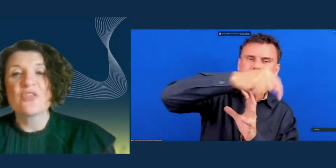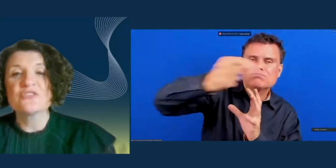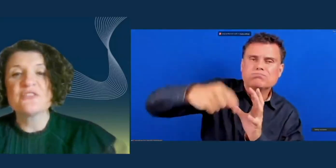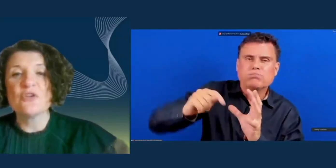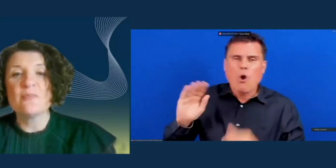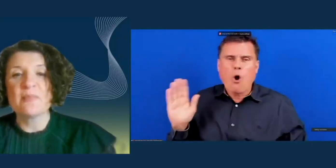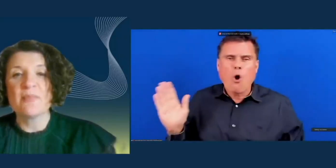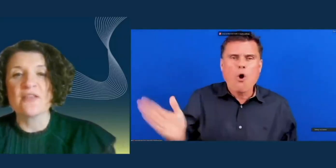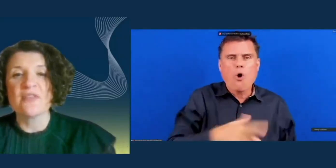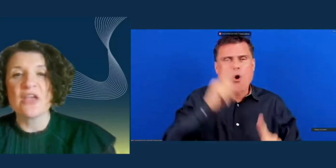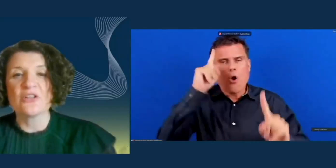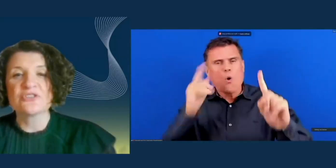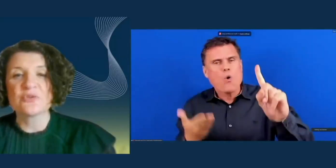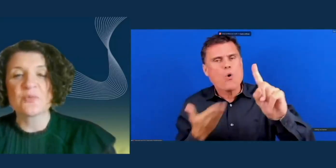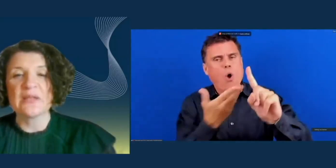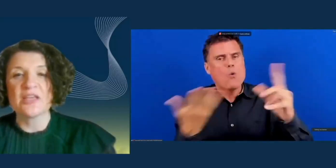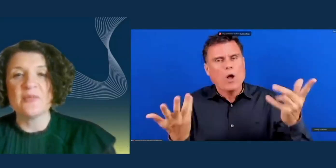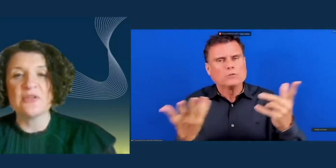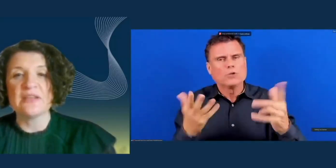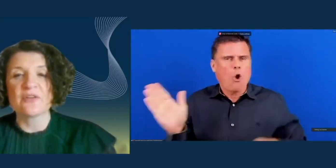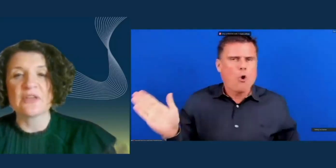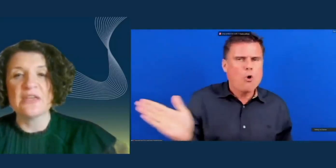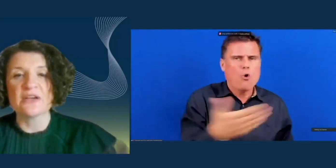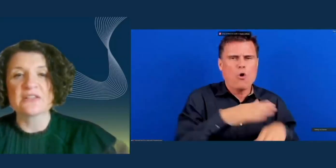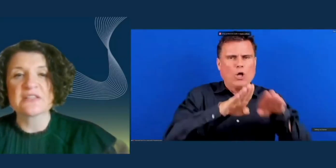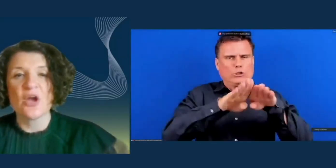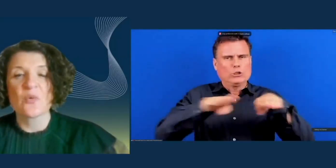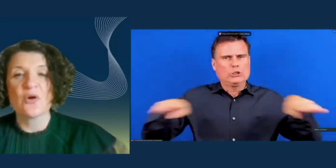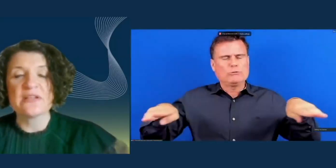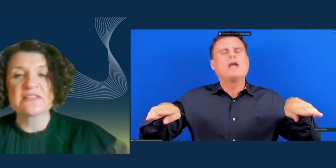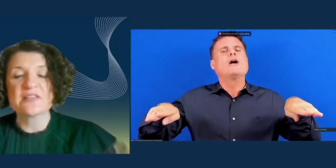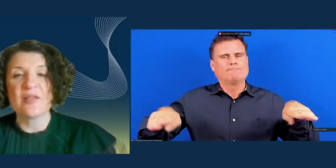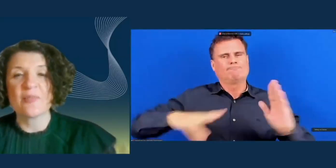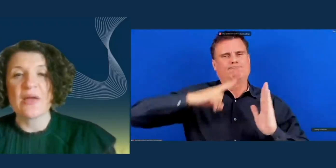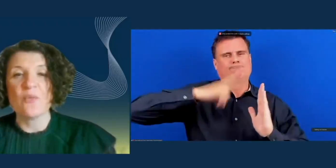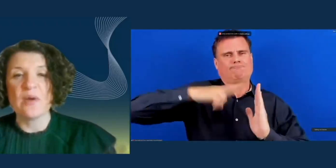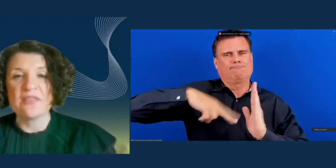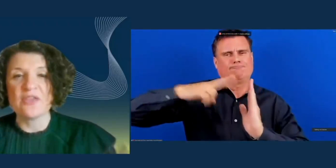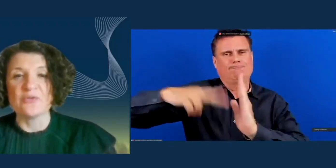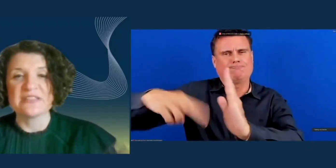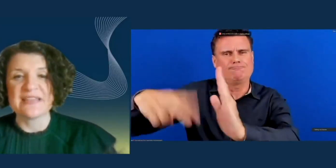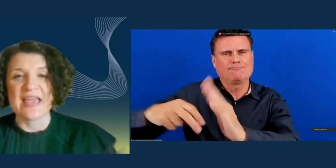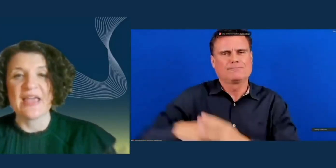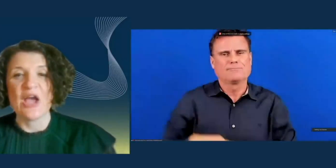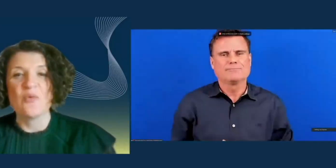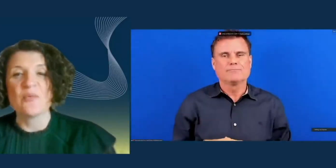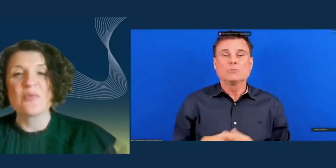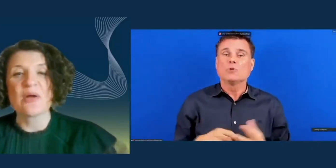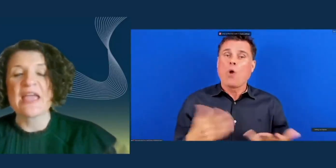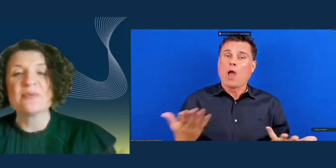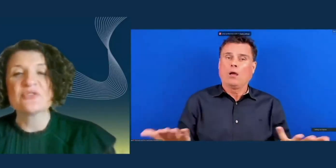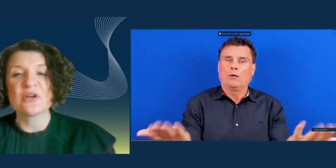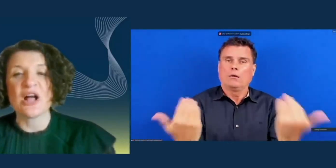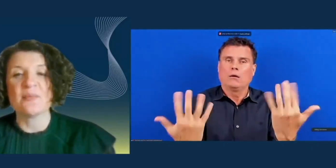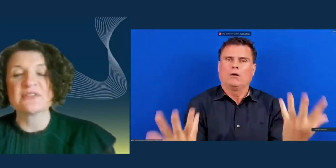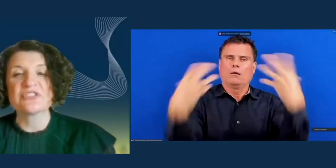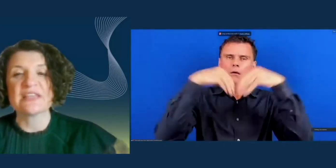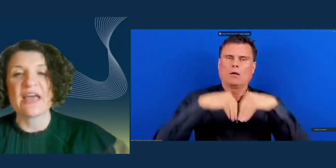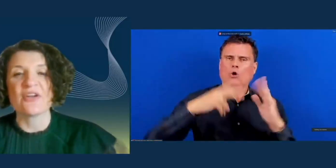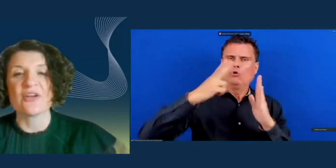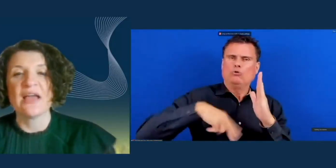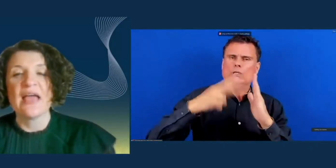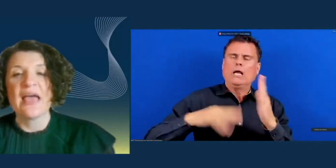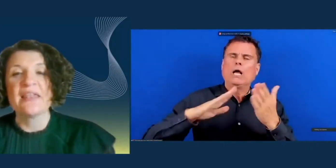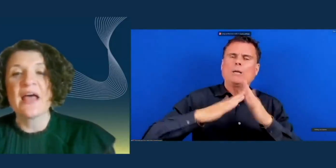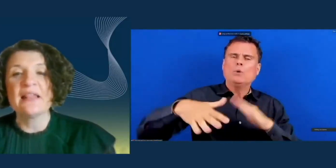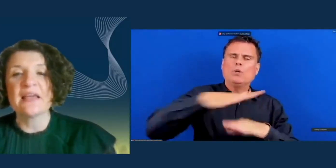For those of you who have been part of the All Children Reading community for years, we're going to celebrate with you today what we were able to accomplish